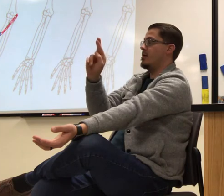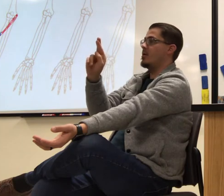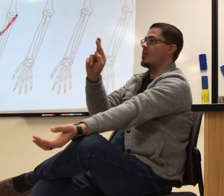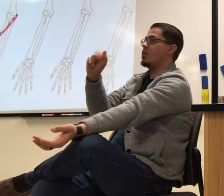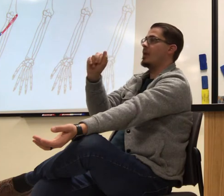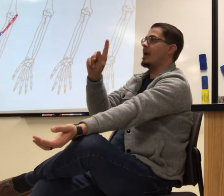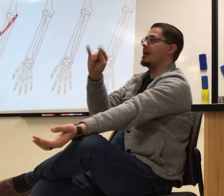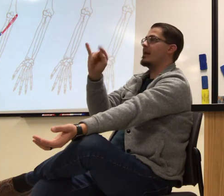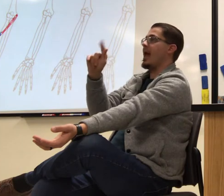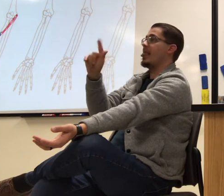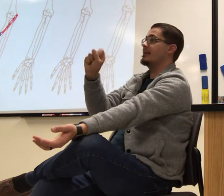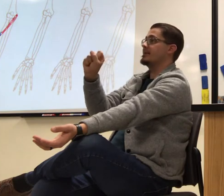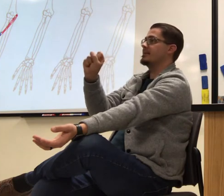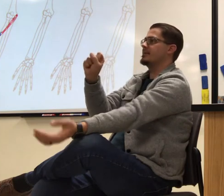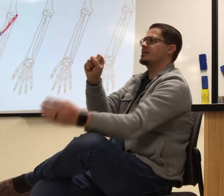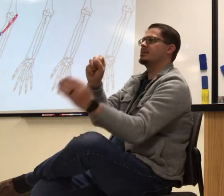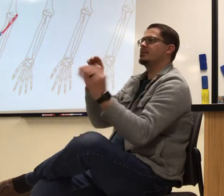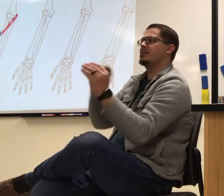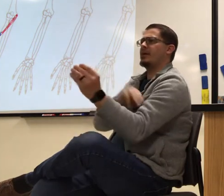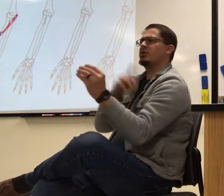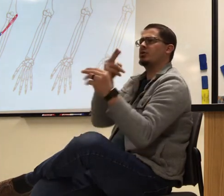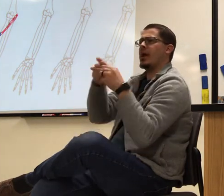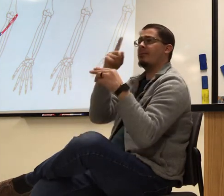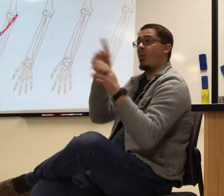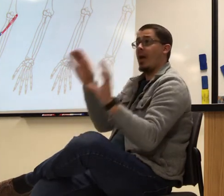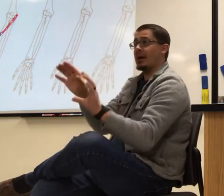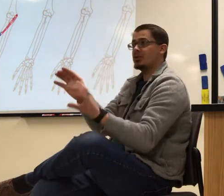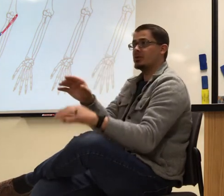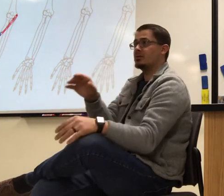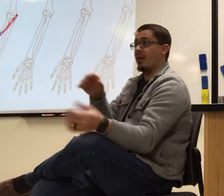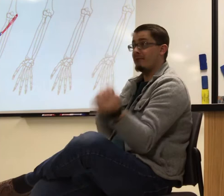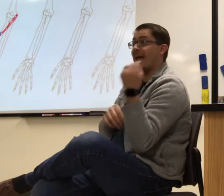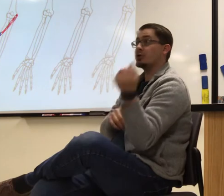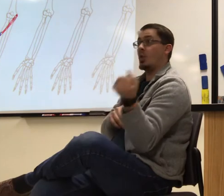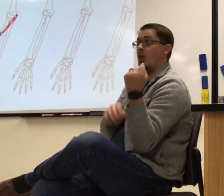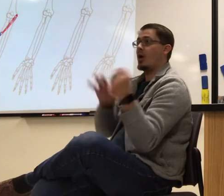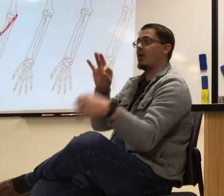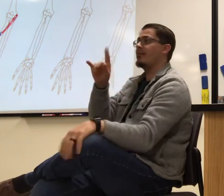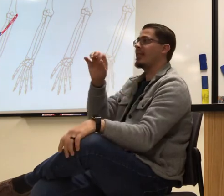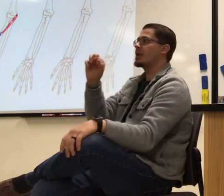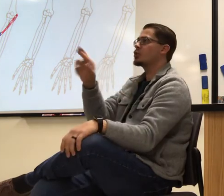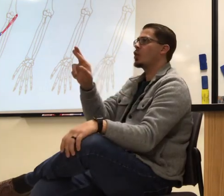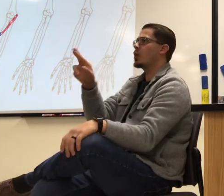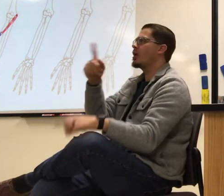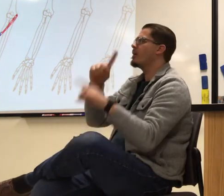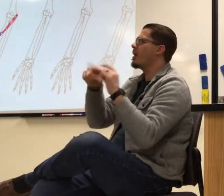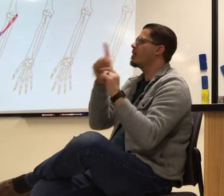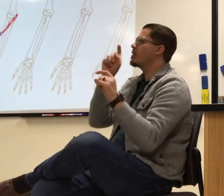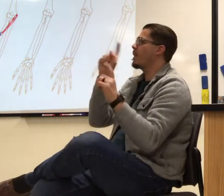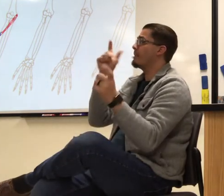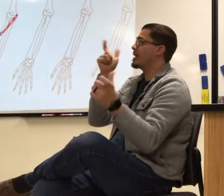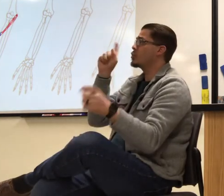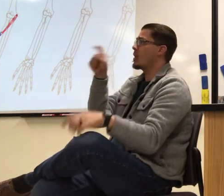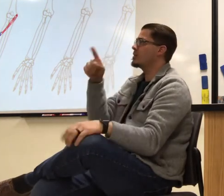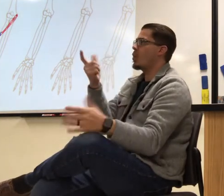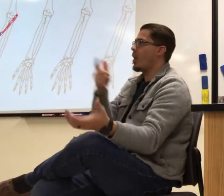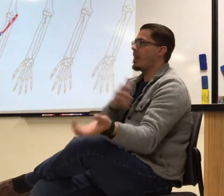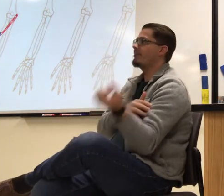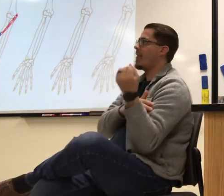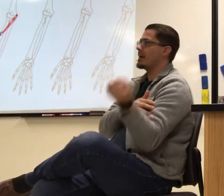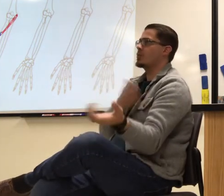This muscle is named for its action. It's a flexor. The question becomes, what does it flex?